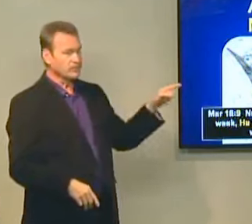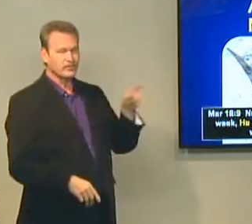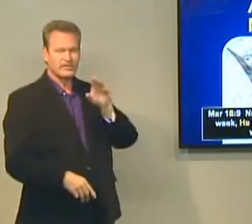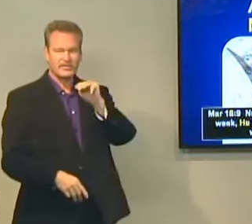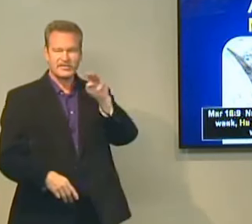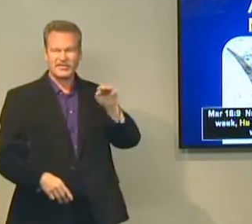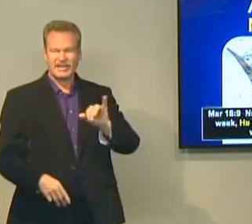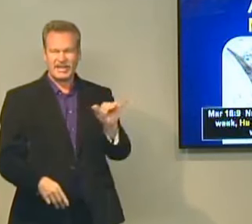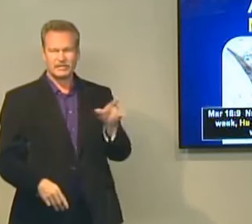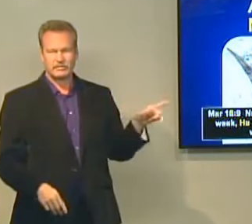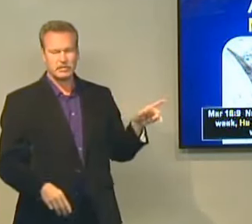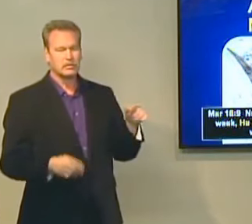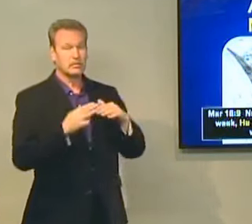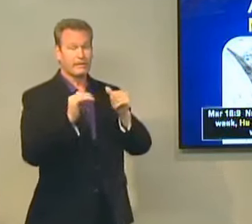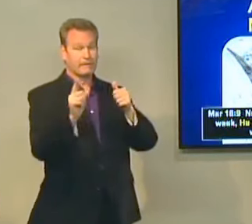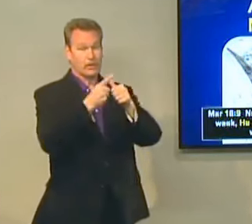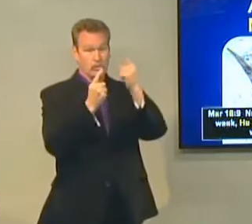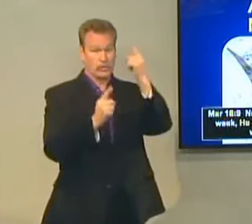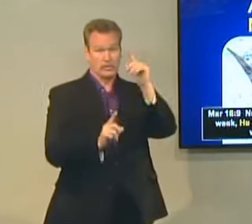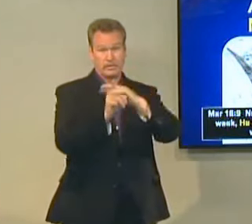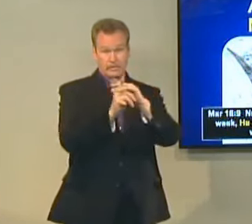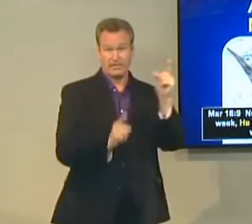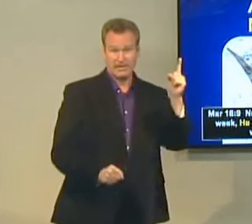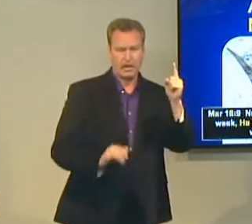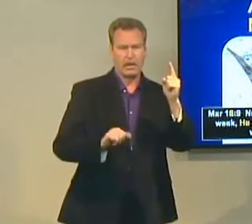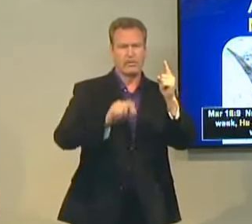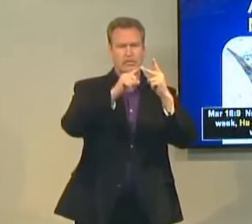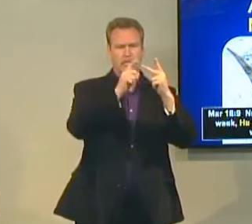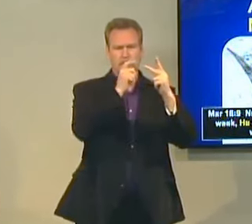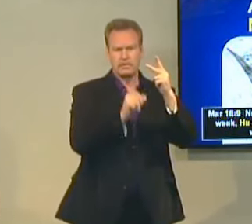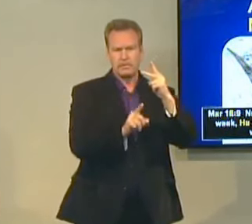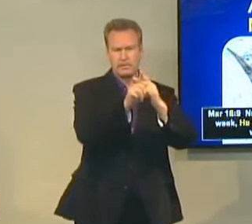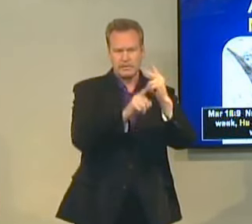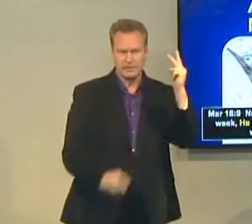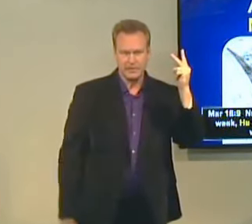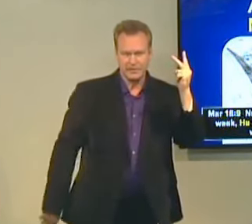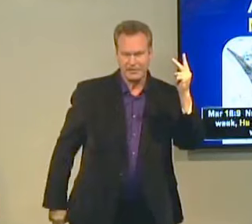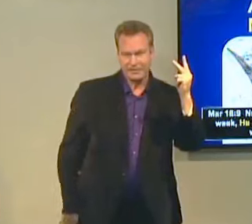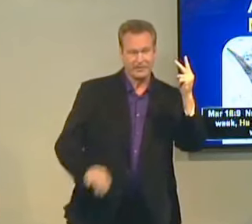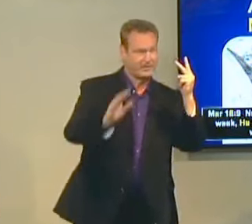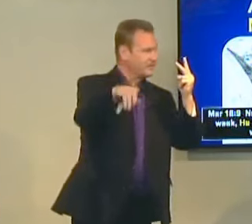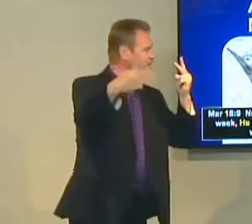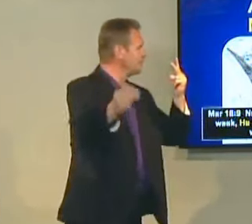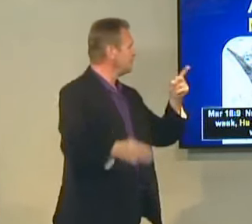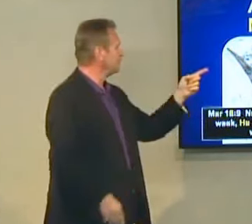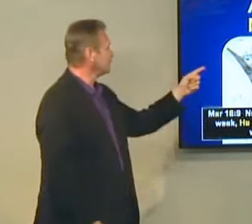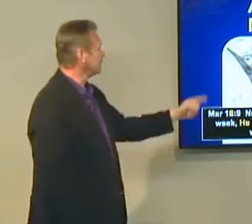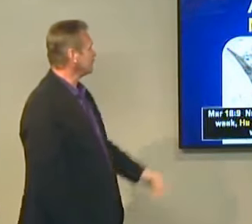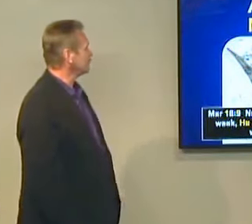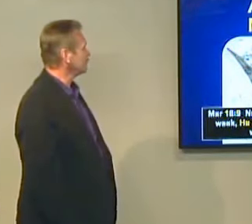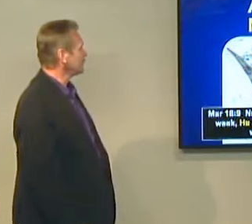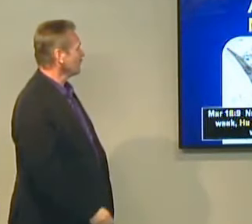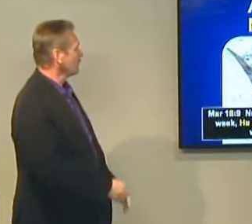We should do. We should be like Mary Magdalene. We should love you greatly. And I want to take a look at the second people